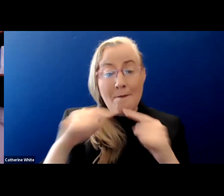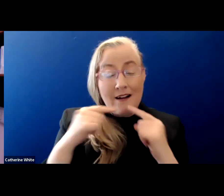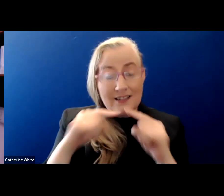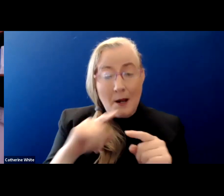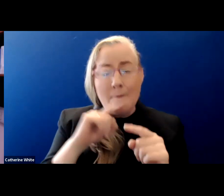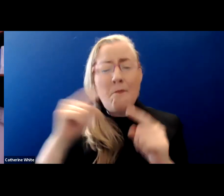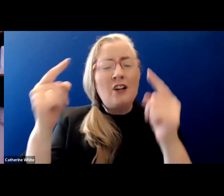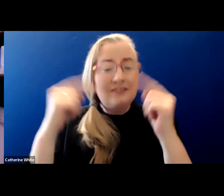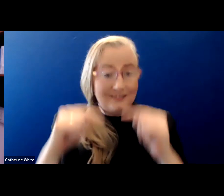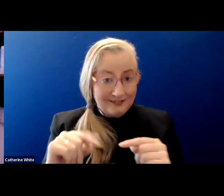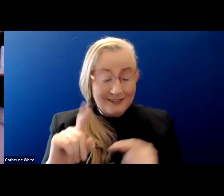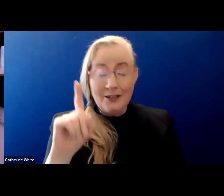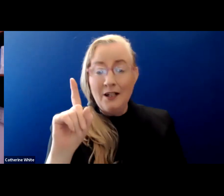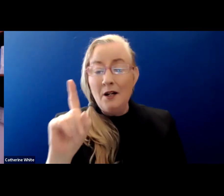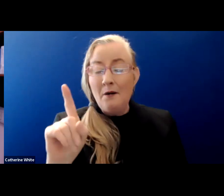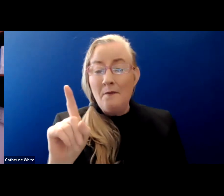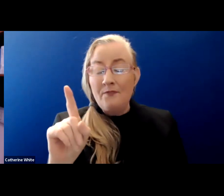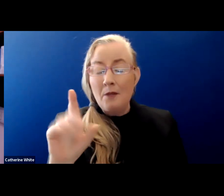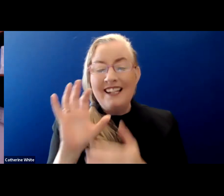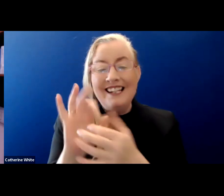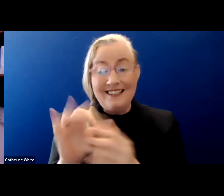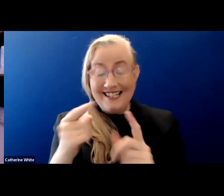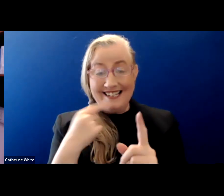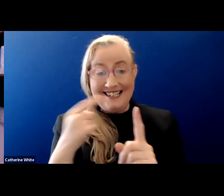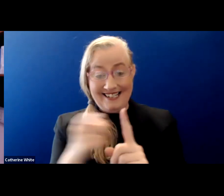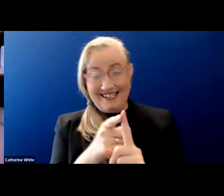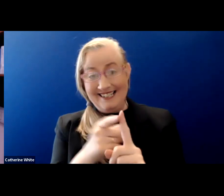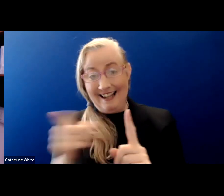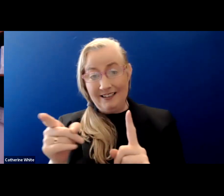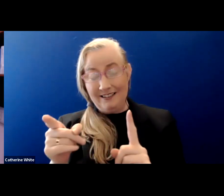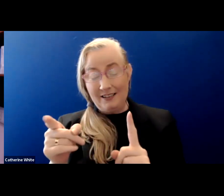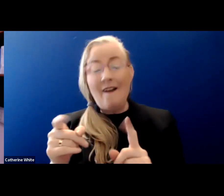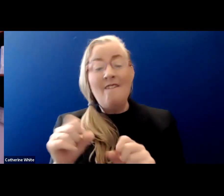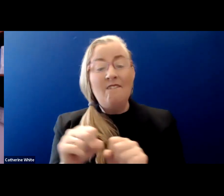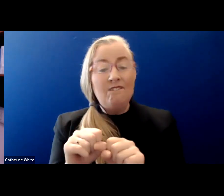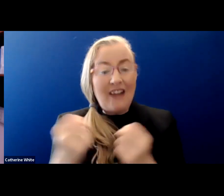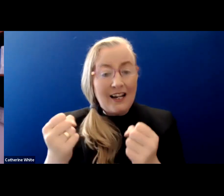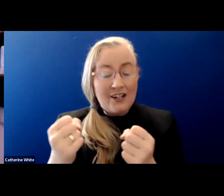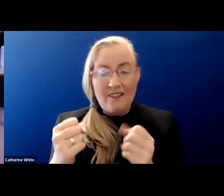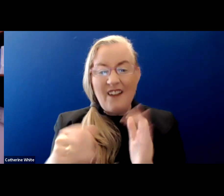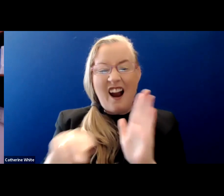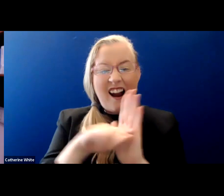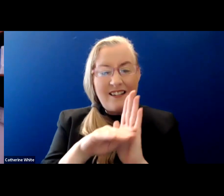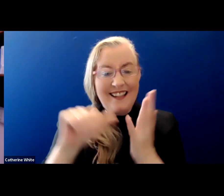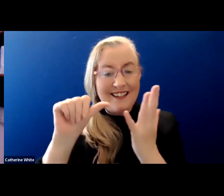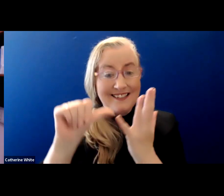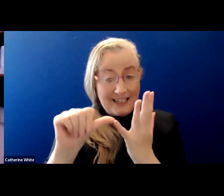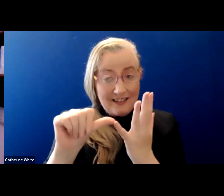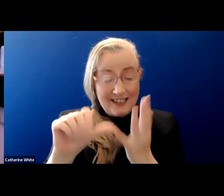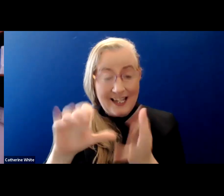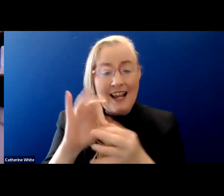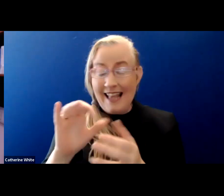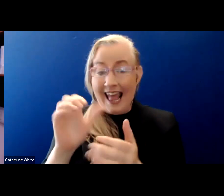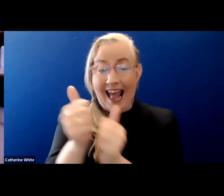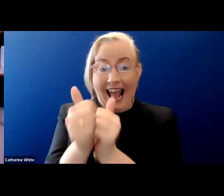relation to the sentence which I just read out in relation to violations of Article 6 in the context of acts of